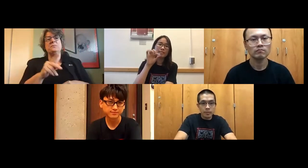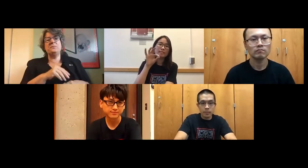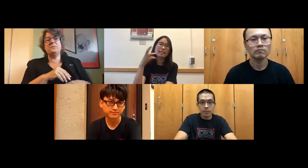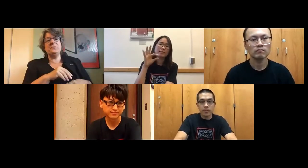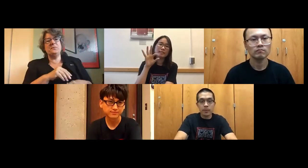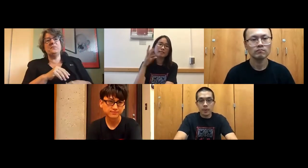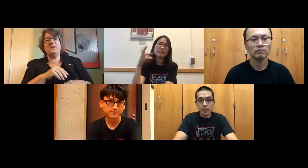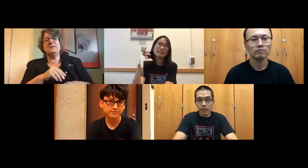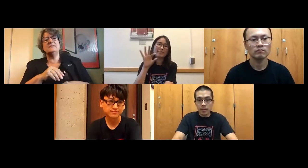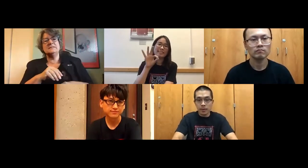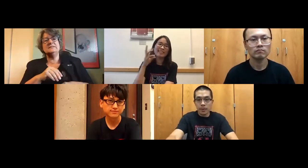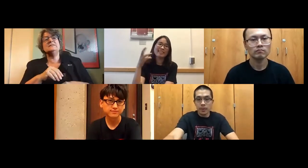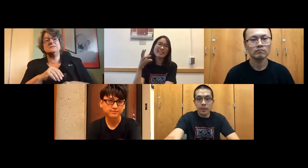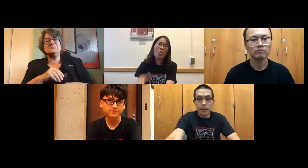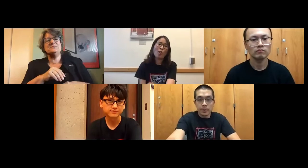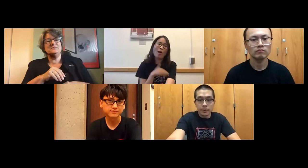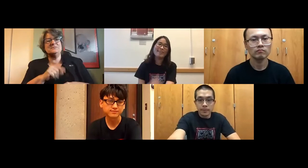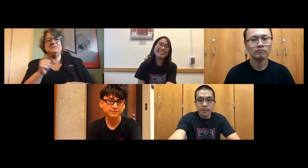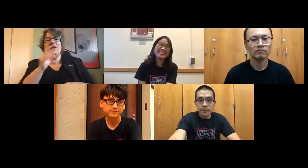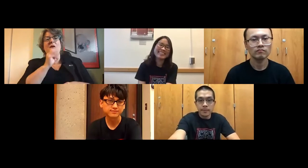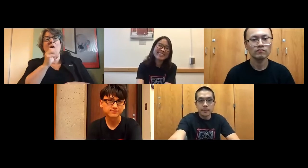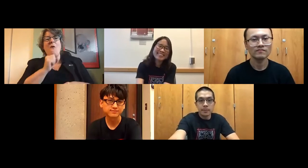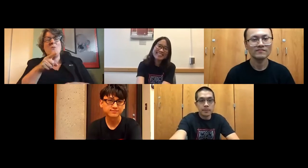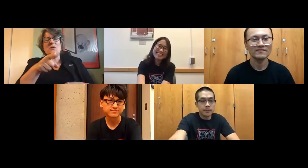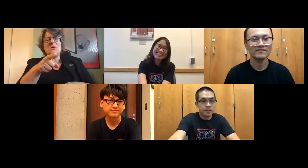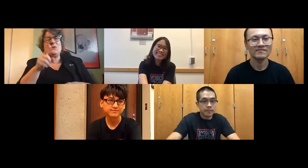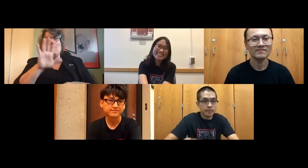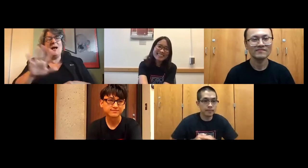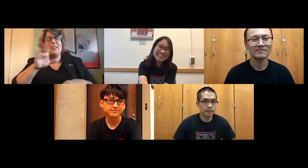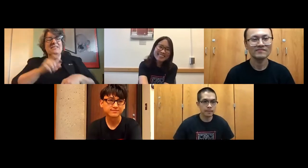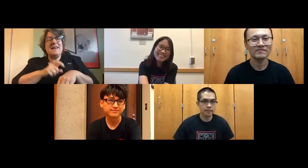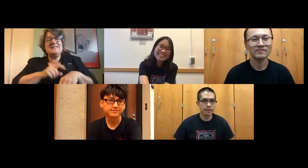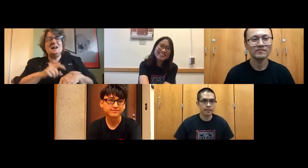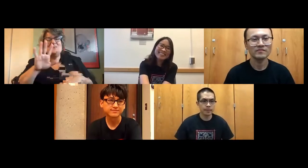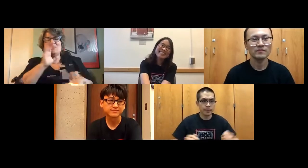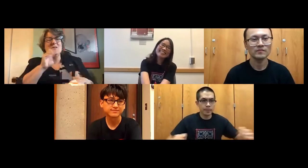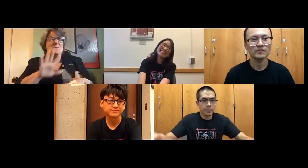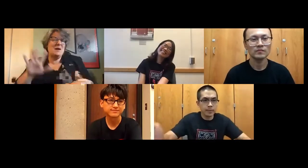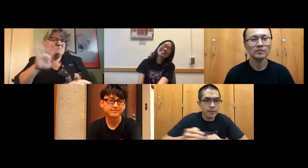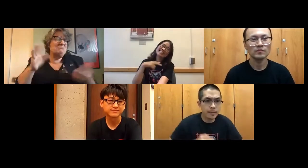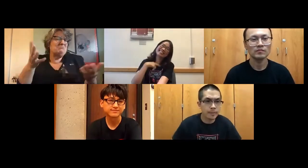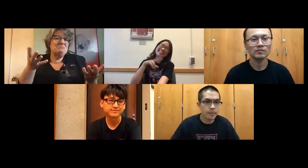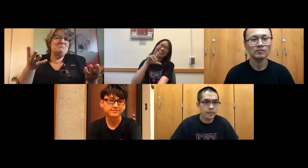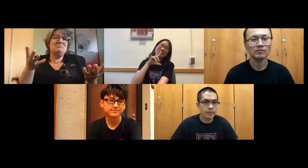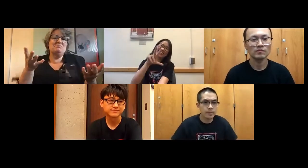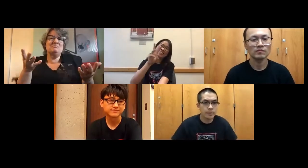right? Right. Yeah, a long time ago. How old were you at that time, do you think? How old were you?